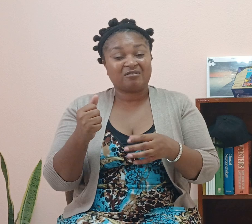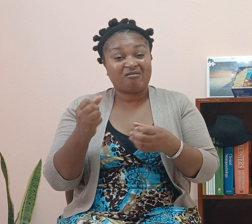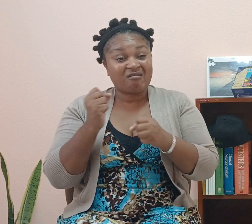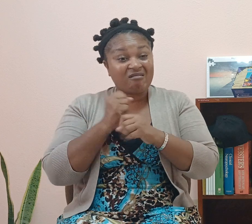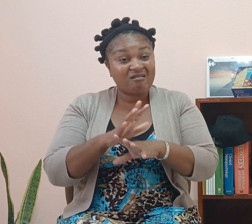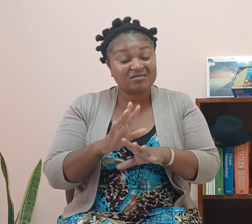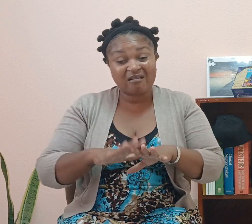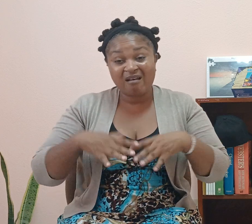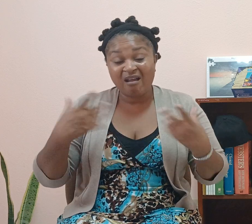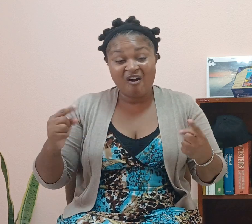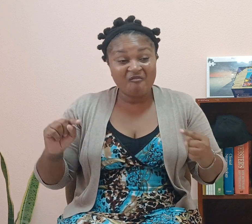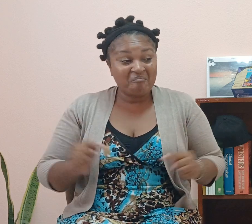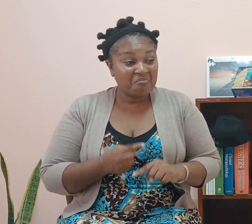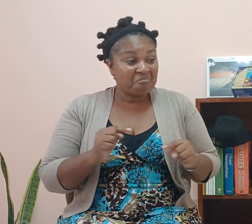they made money their goal.